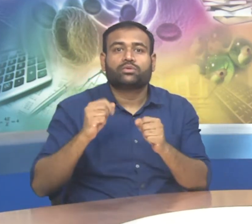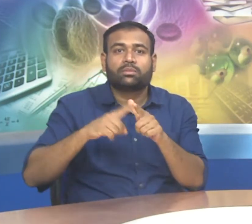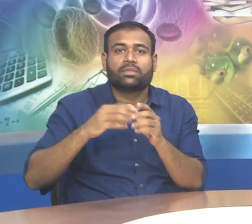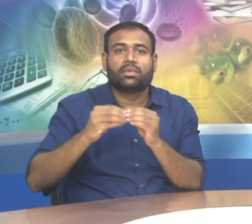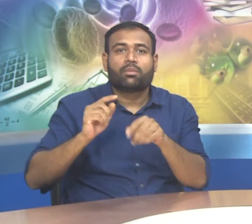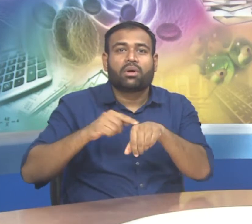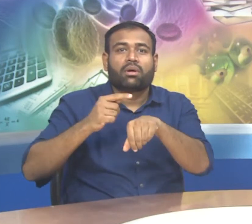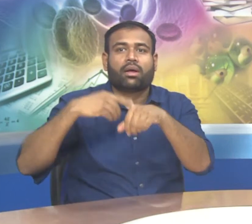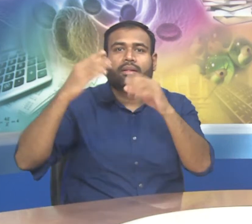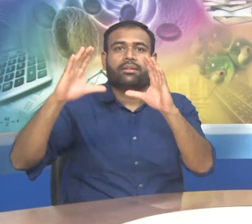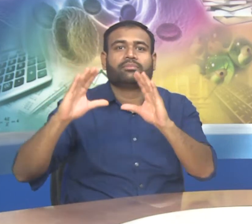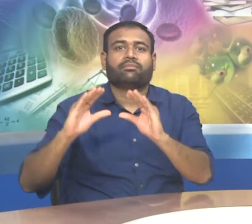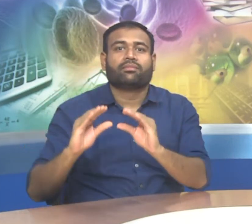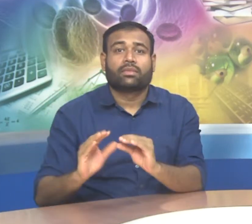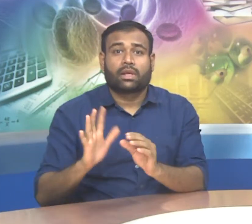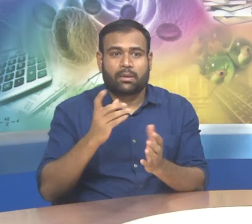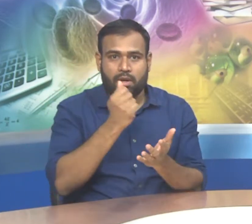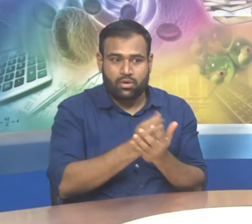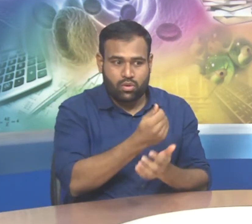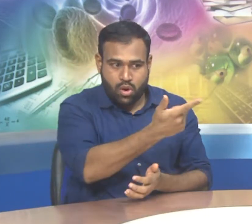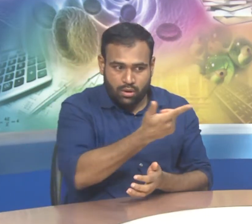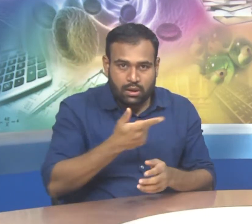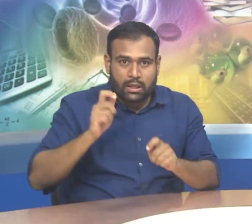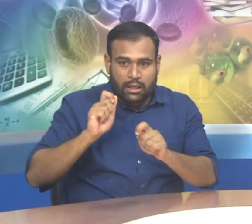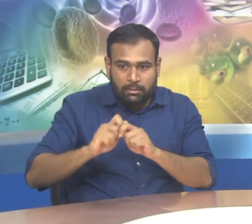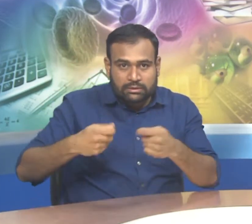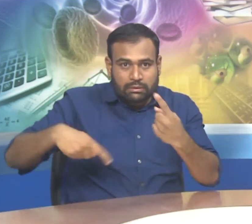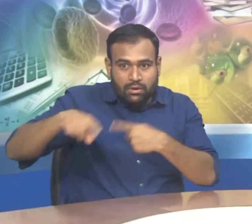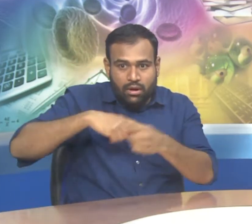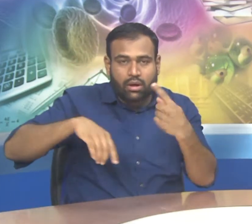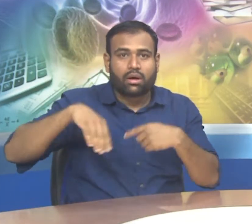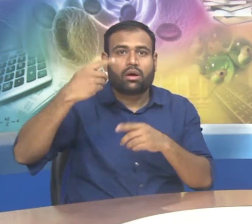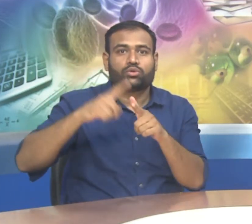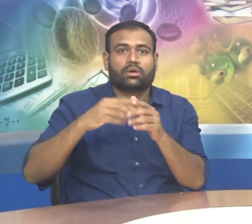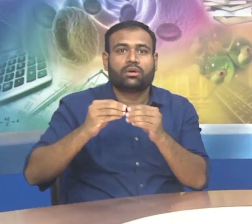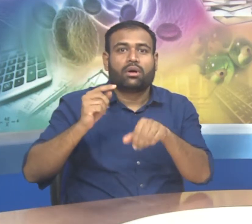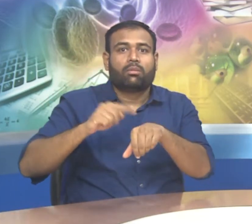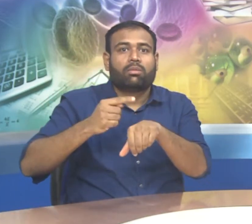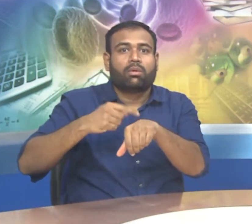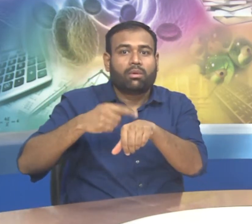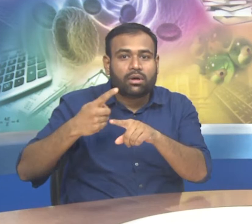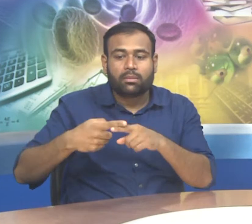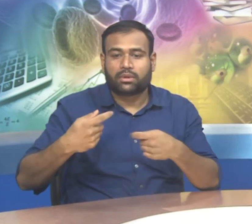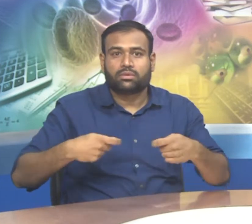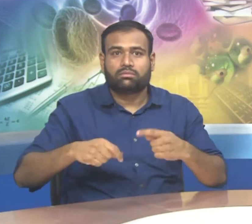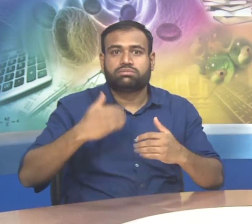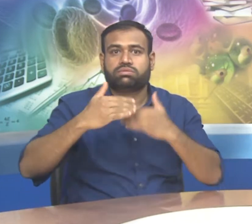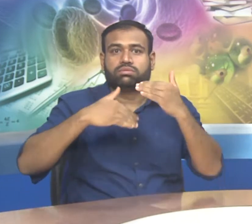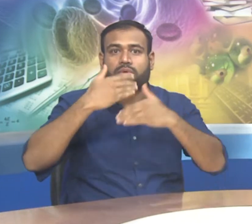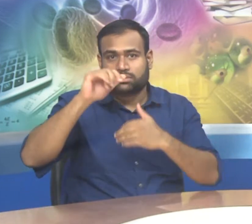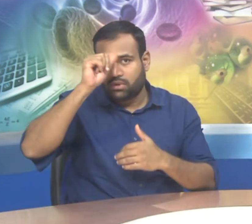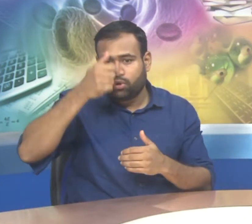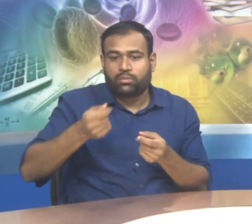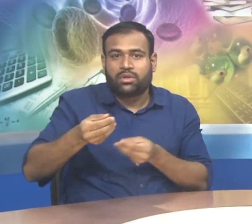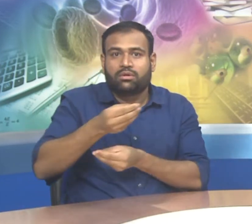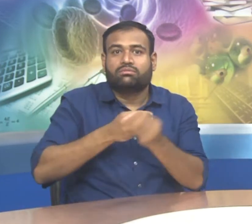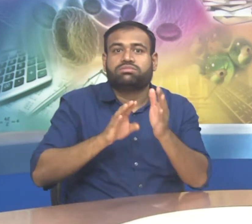It is because of economic development that we are getting good amount of investment from